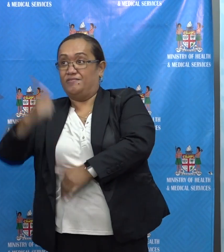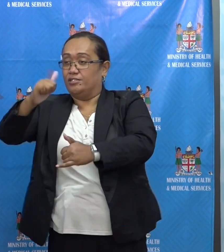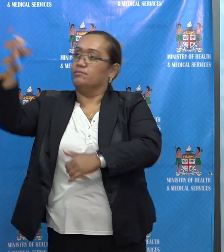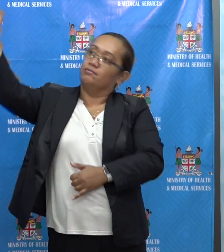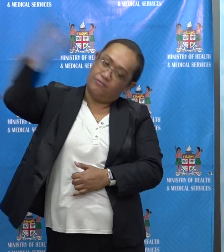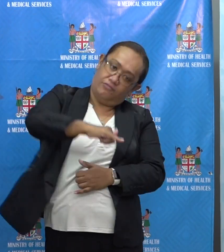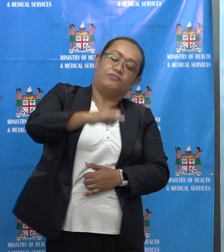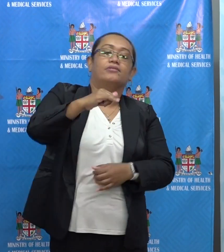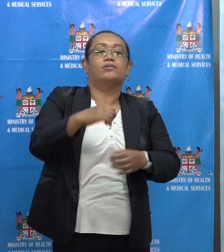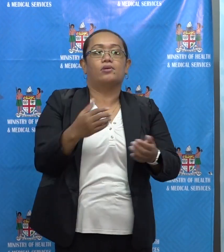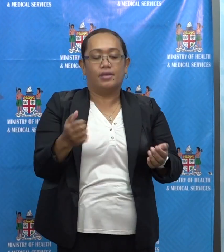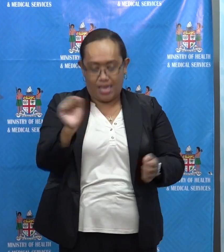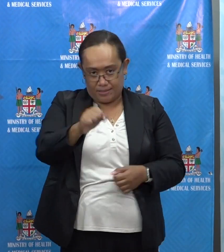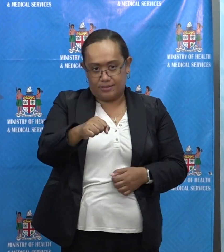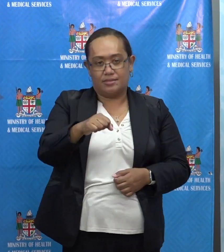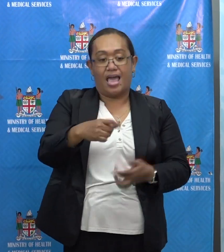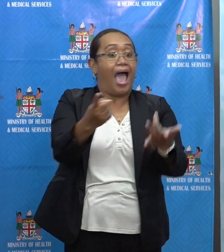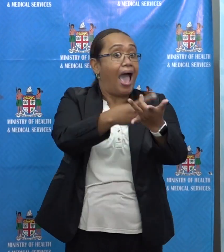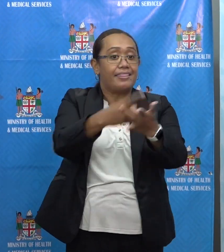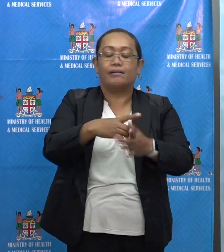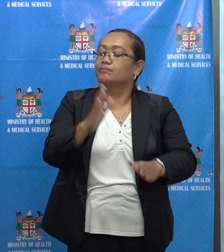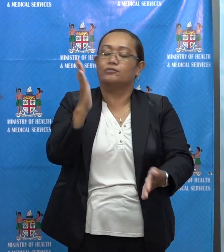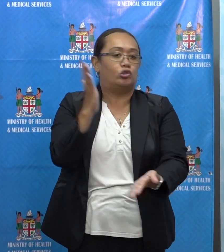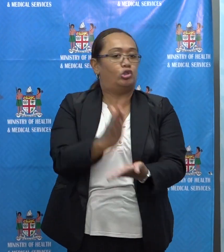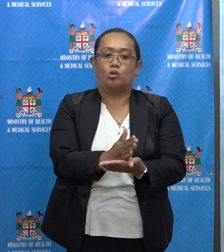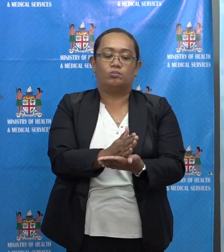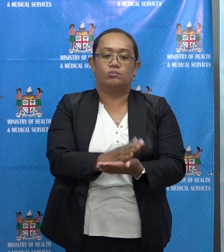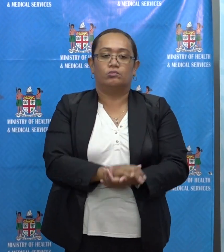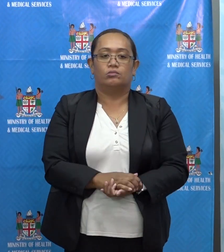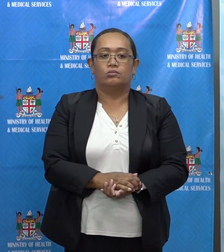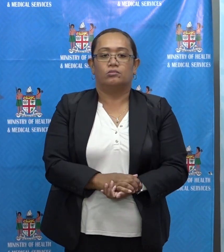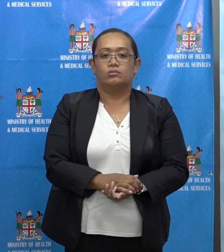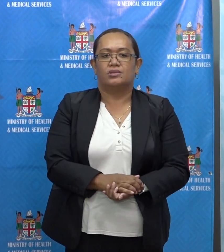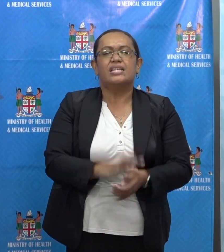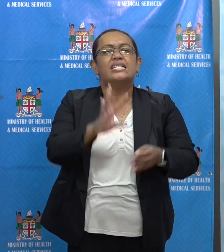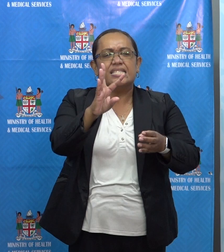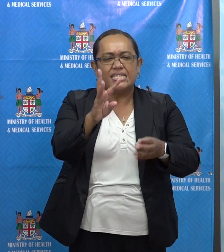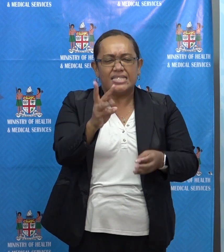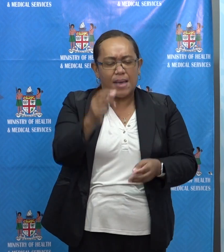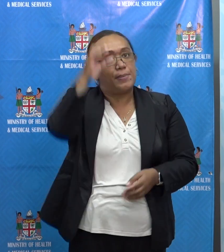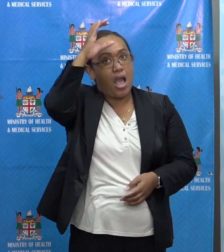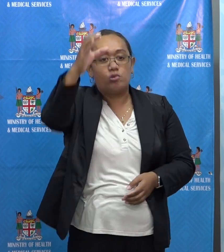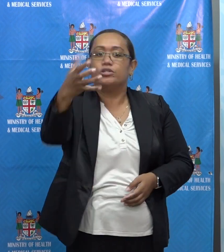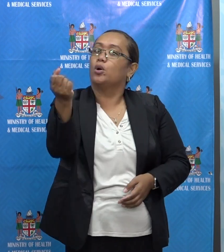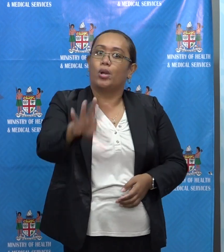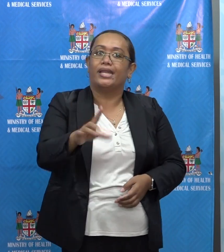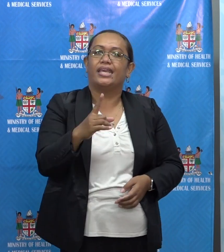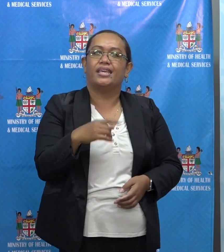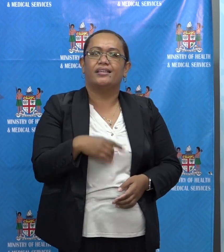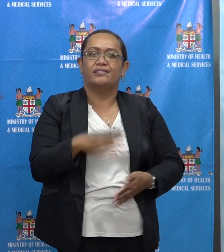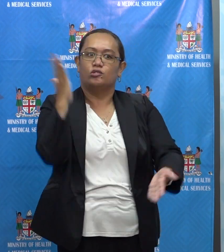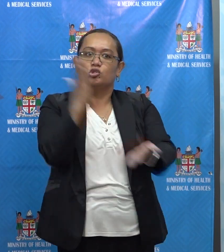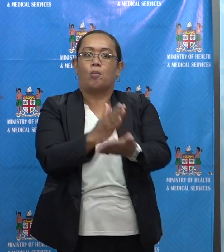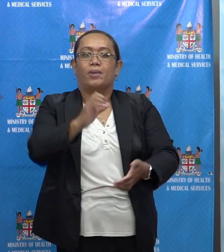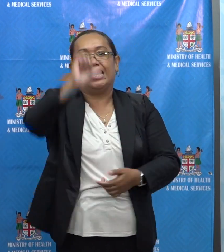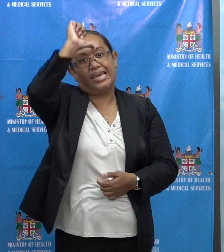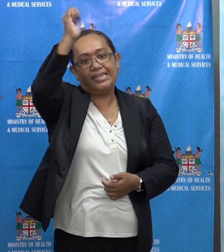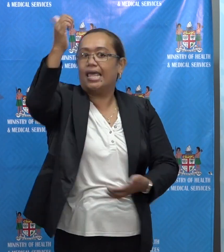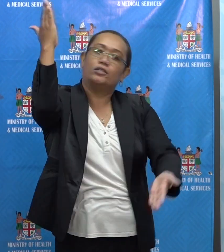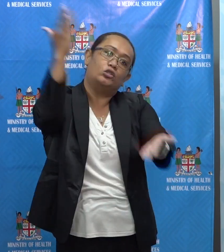We have a number of countries that we will put on the red zone. We've already done it. India is one of them.